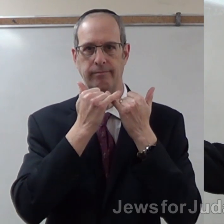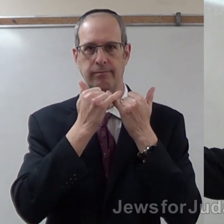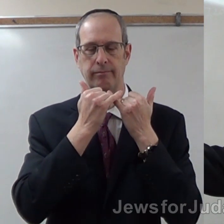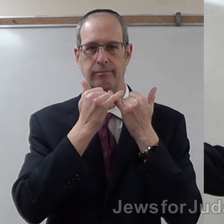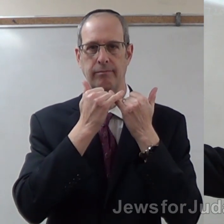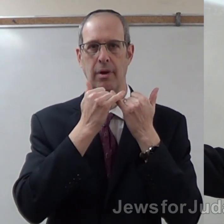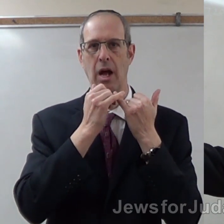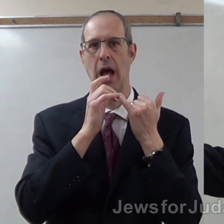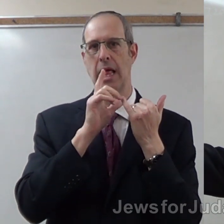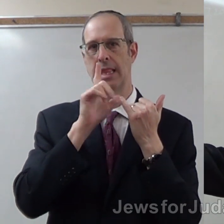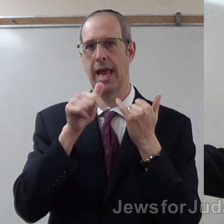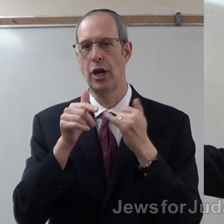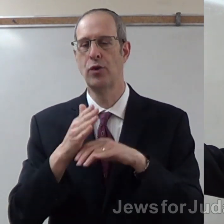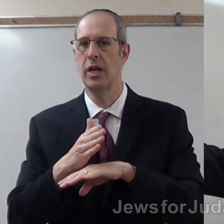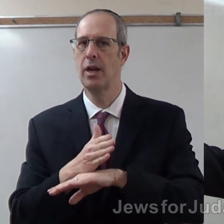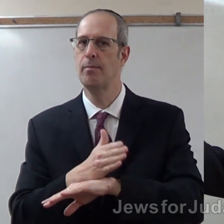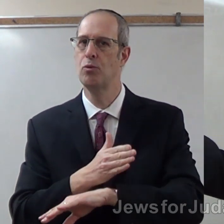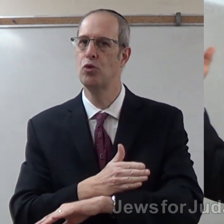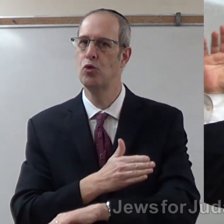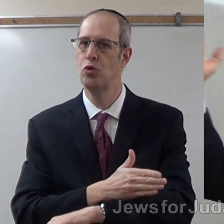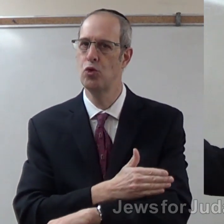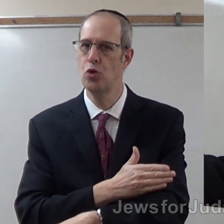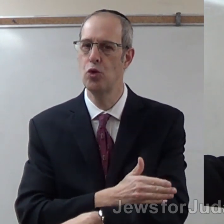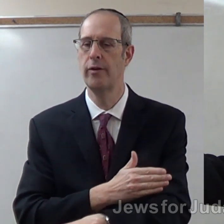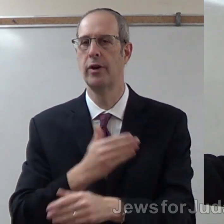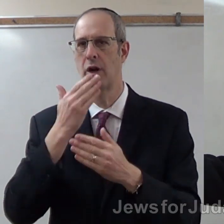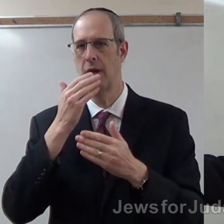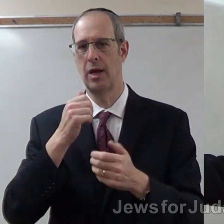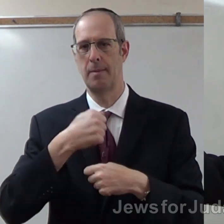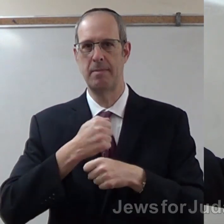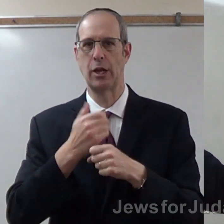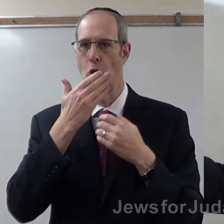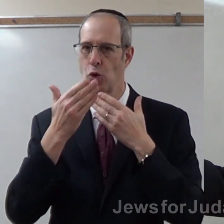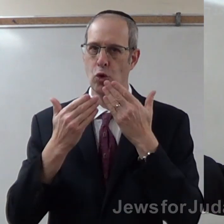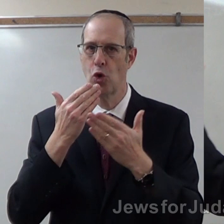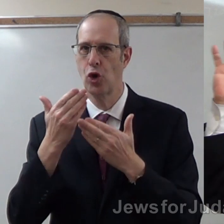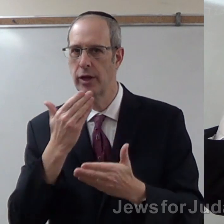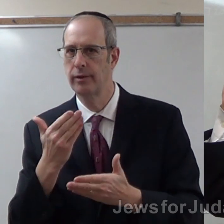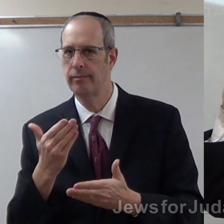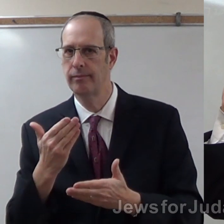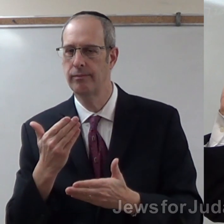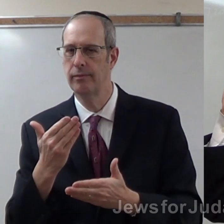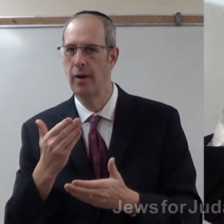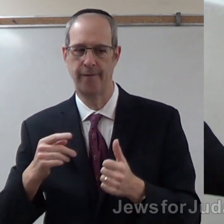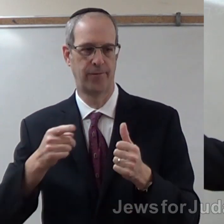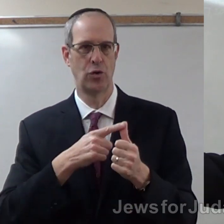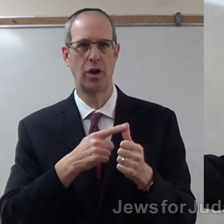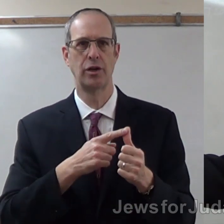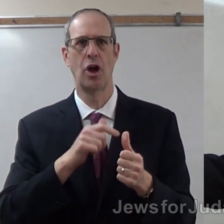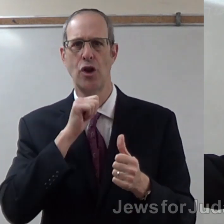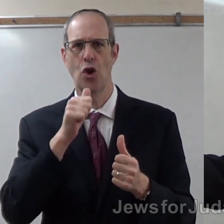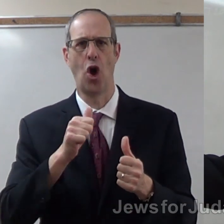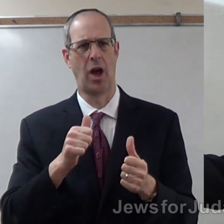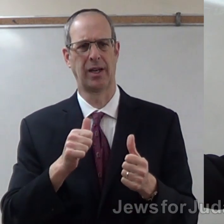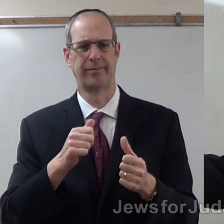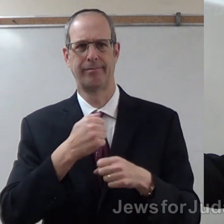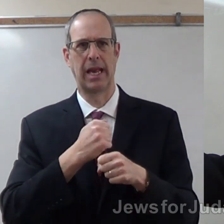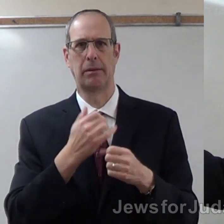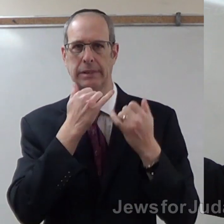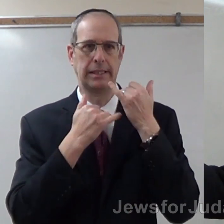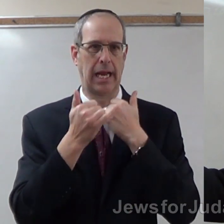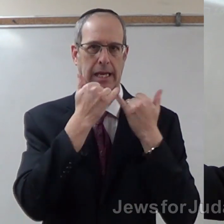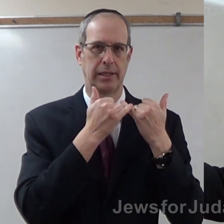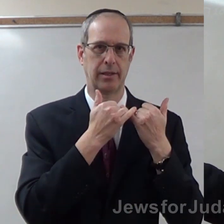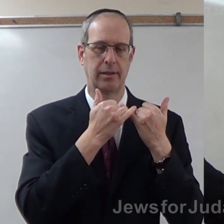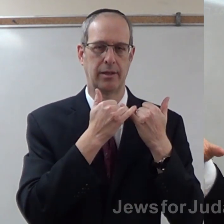we should try to improve and do things that are good. Right? First, don't make any mistakes.